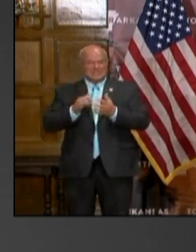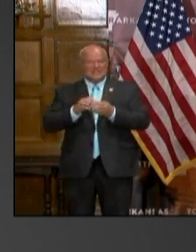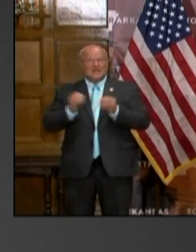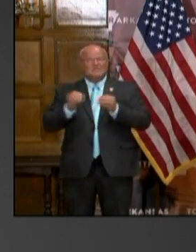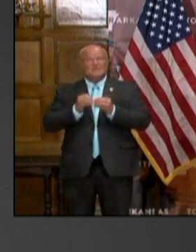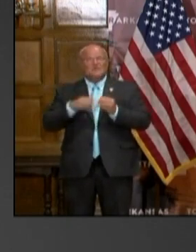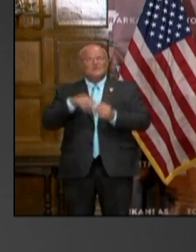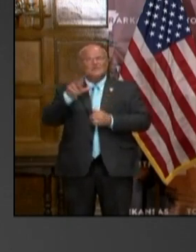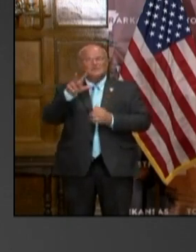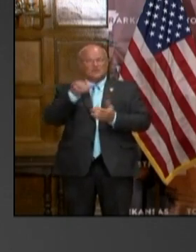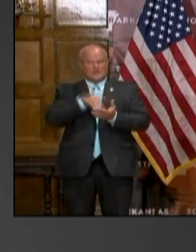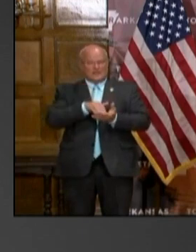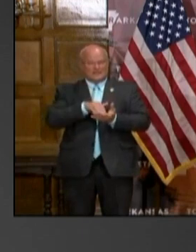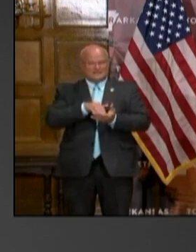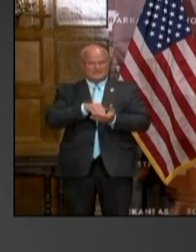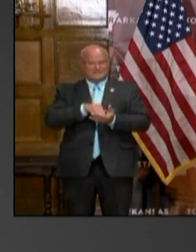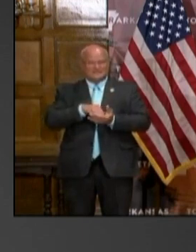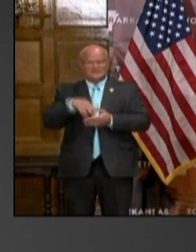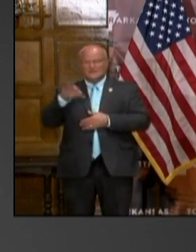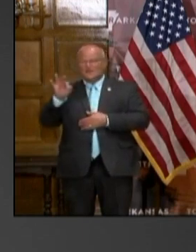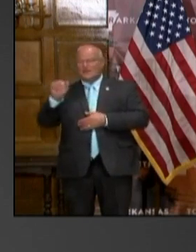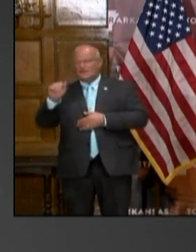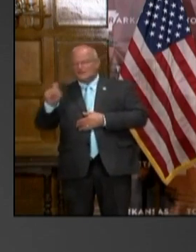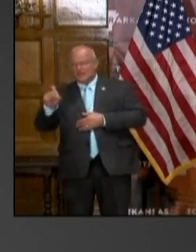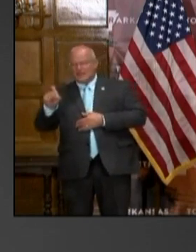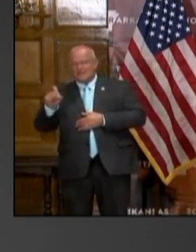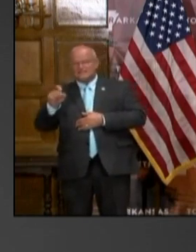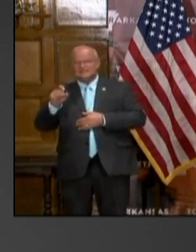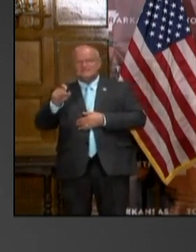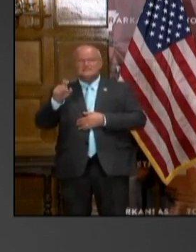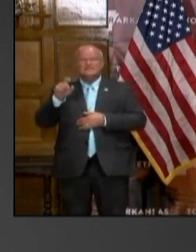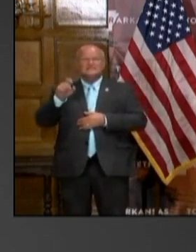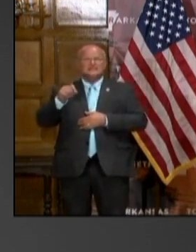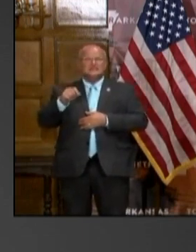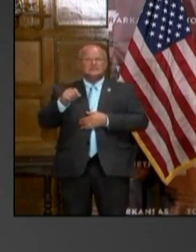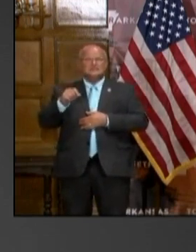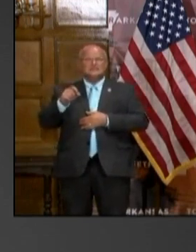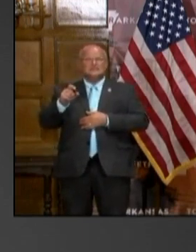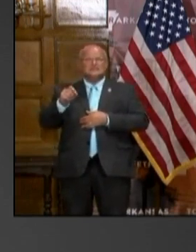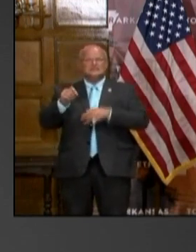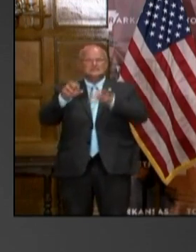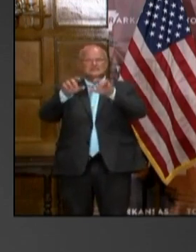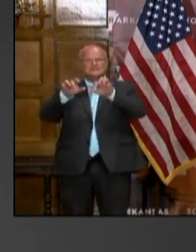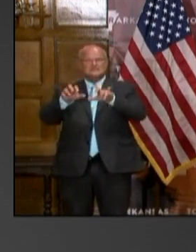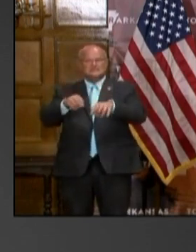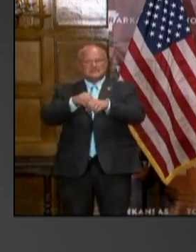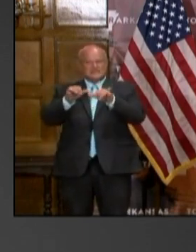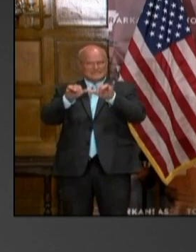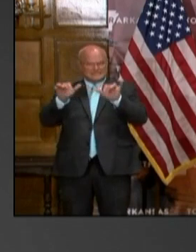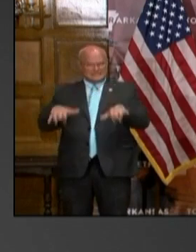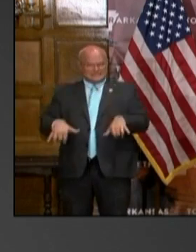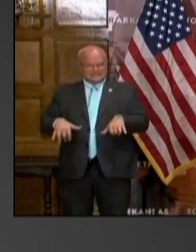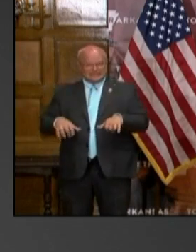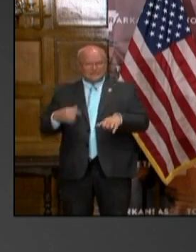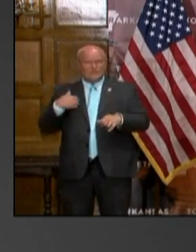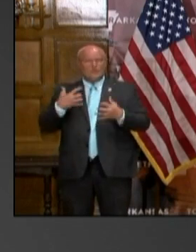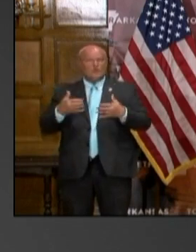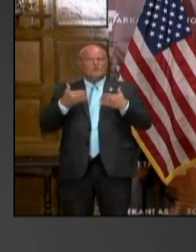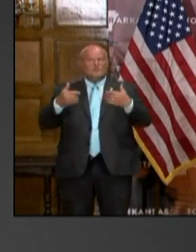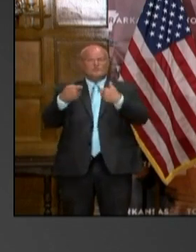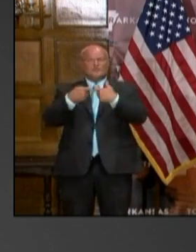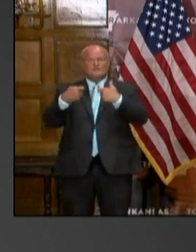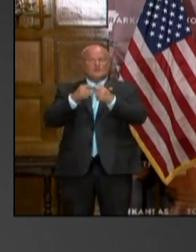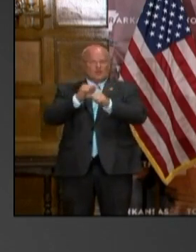over 3,000. And so faxes are not, that's got to be hand put into the system. We want to move